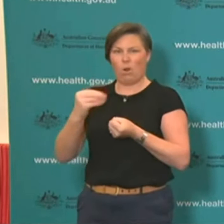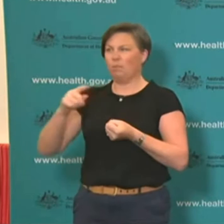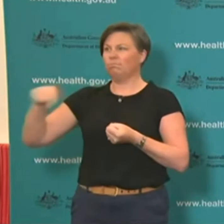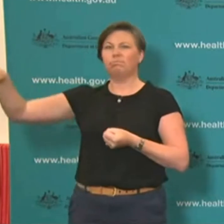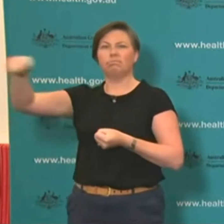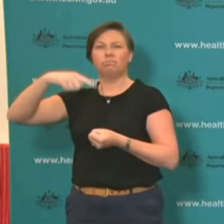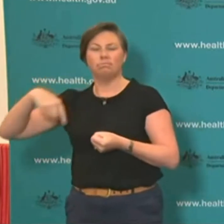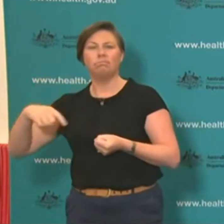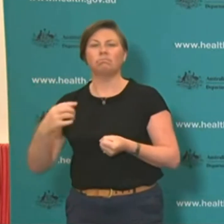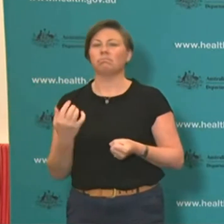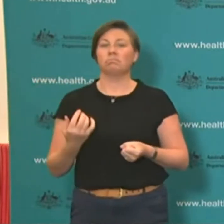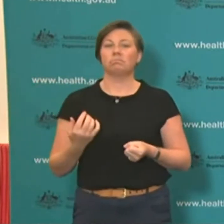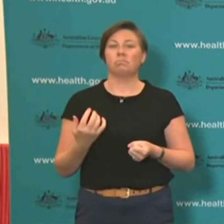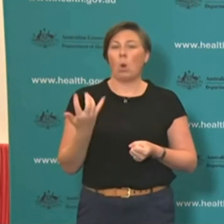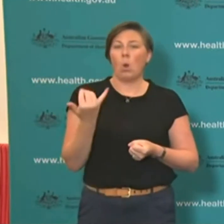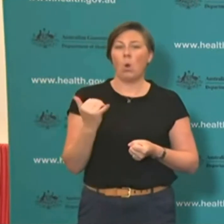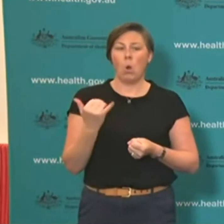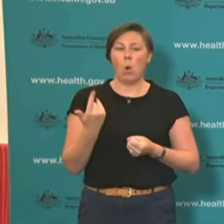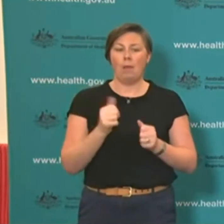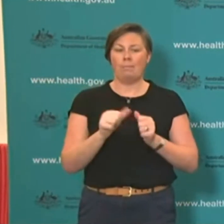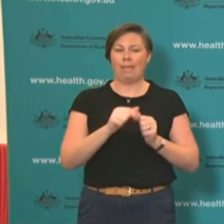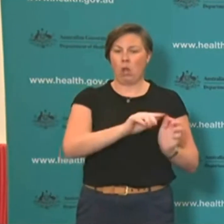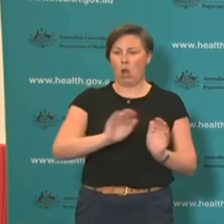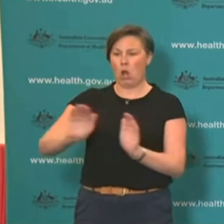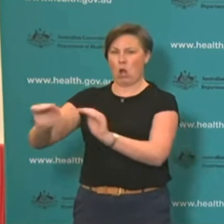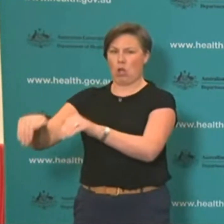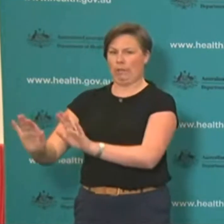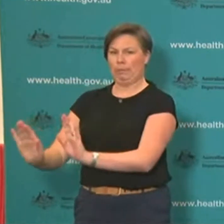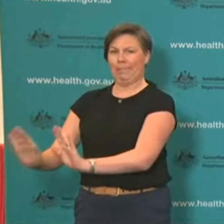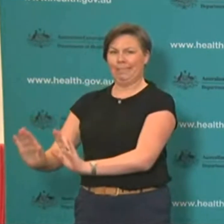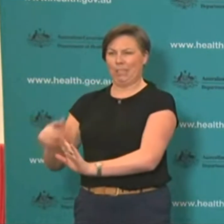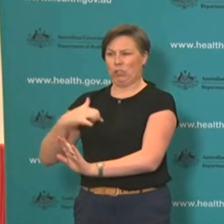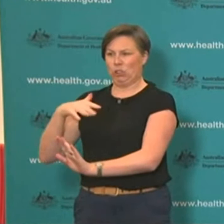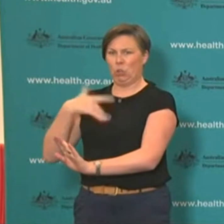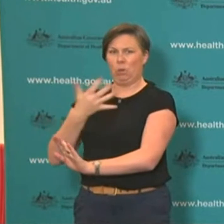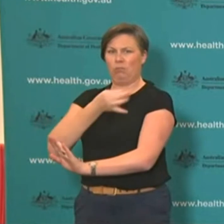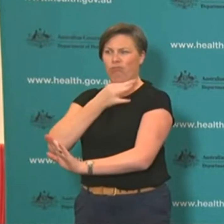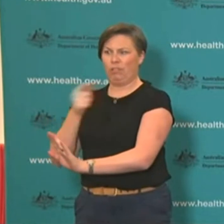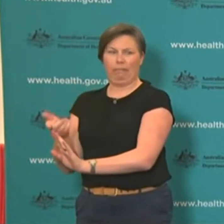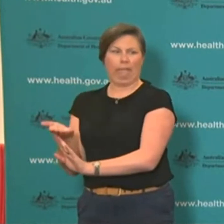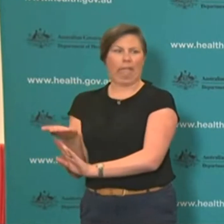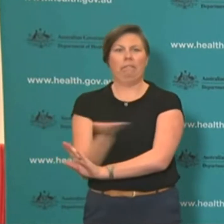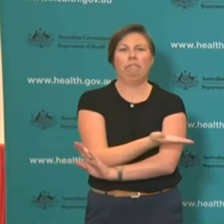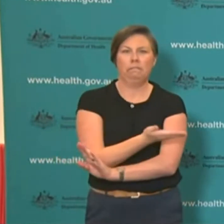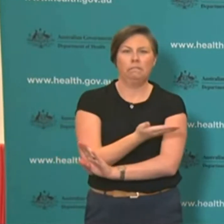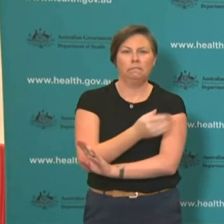been furloughed as a decision to protect residents. And what that has led to